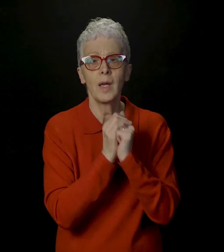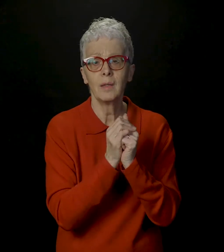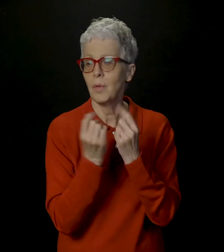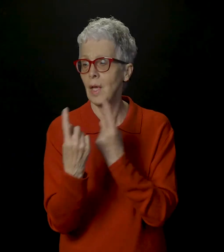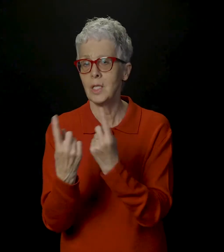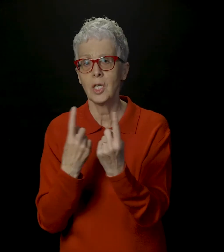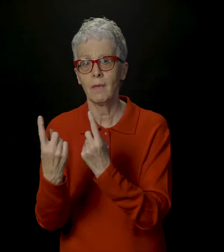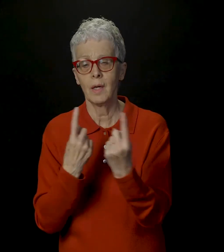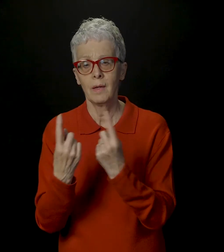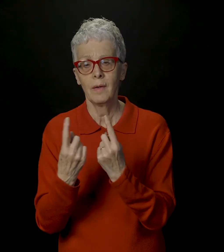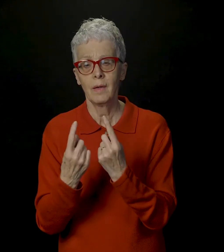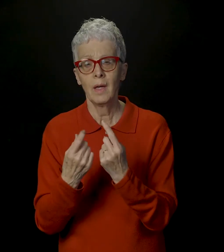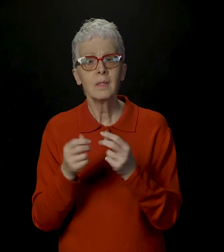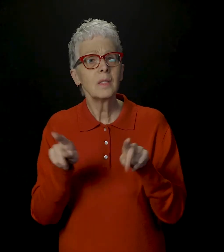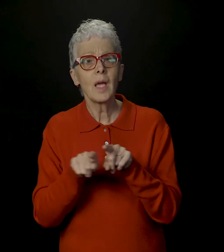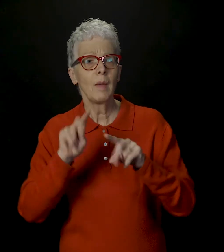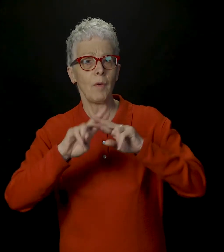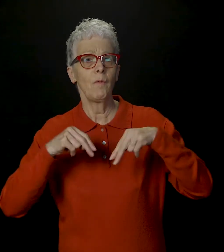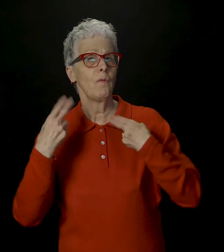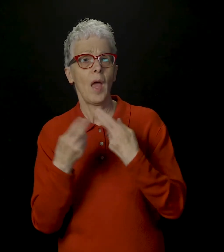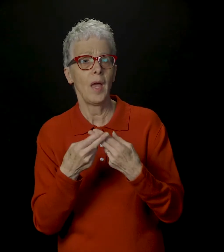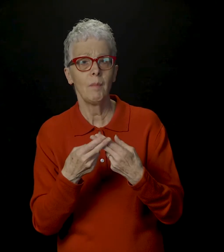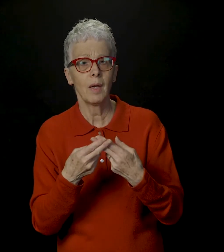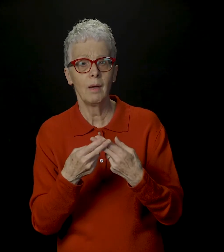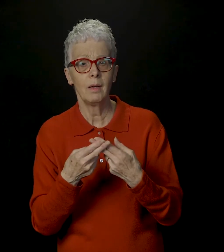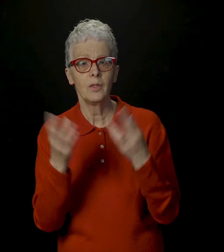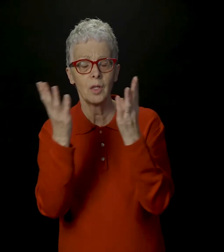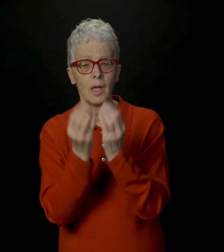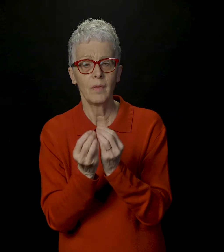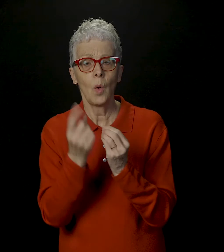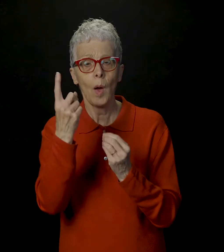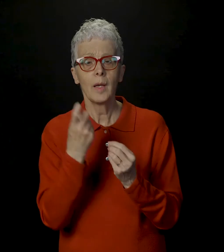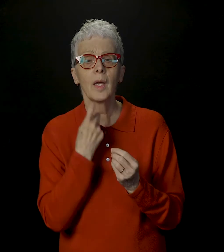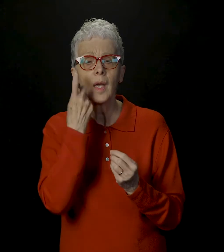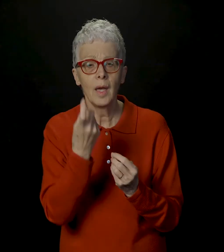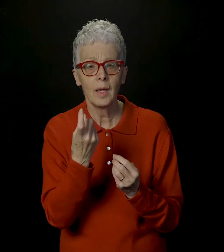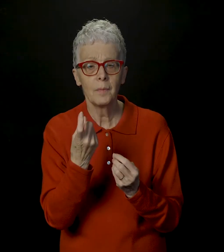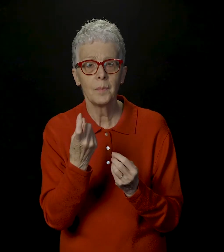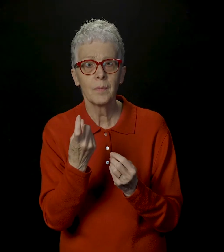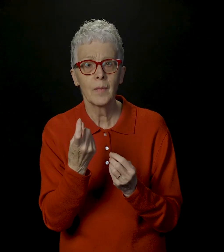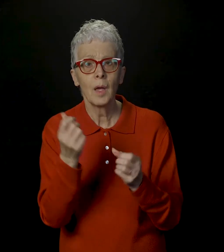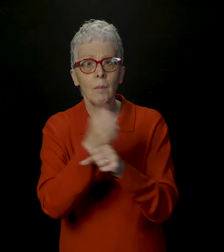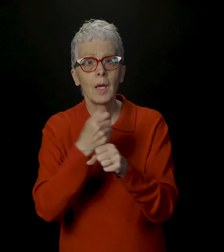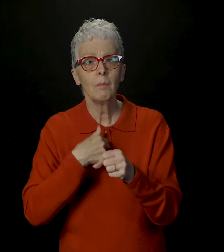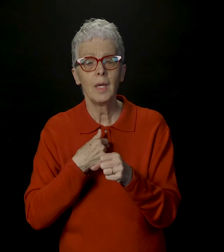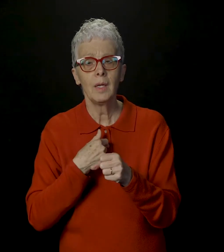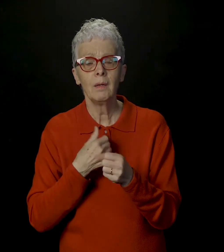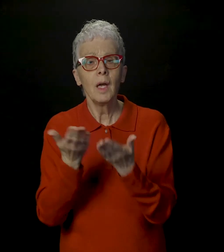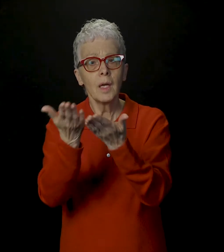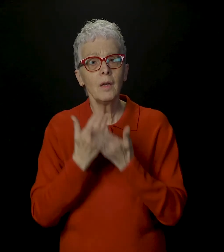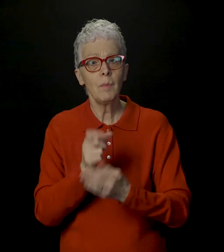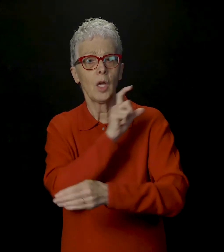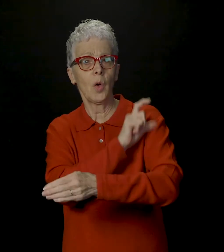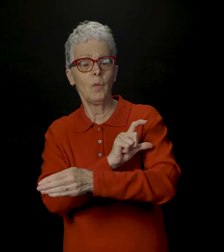vibe That Almost a family type Atmosphere So 1K has sort of Made me feel more